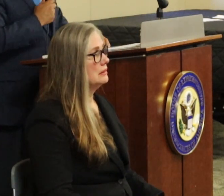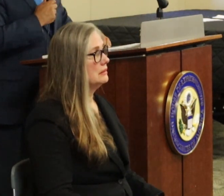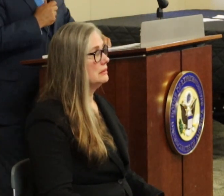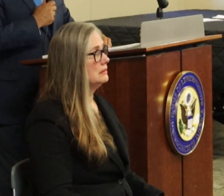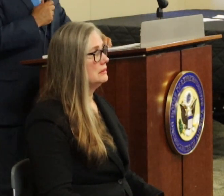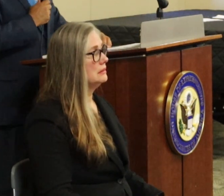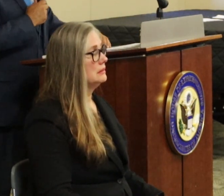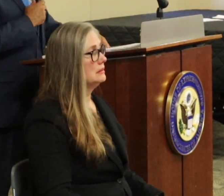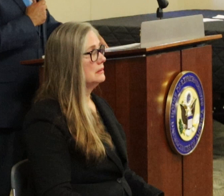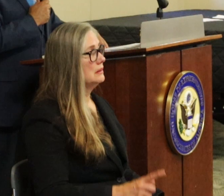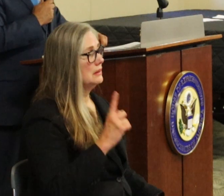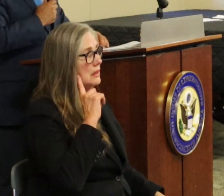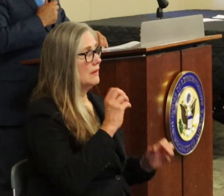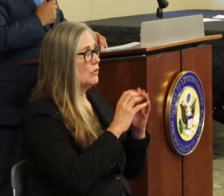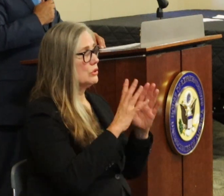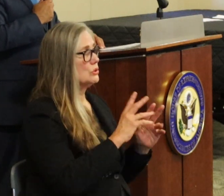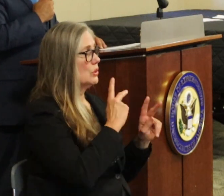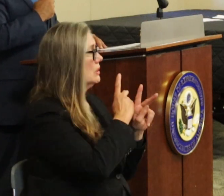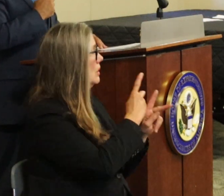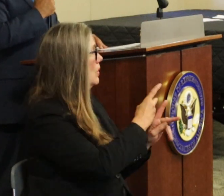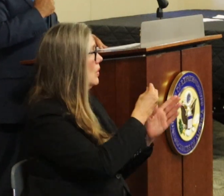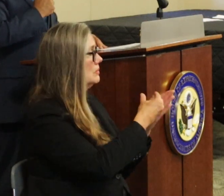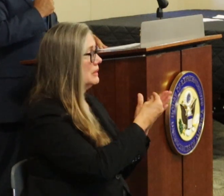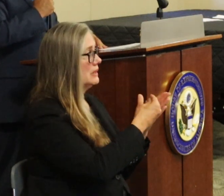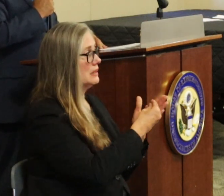Regarding student loans,